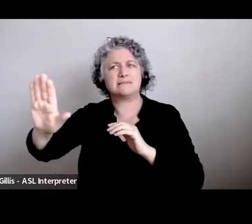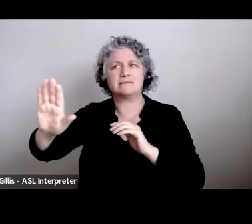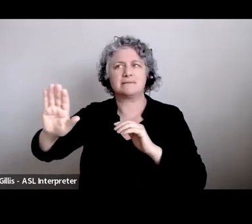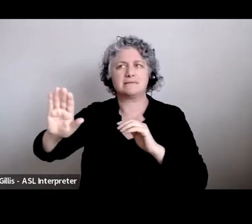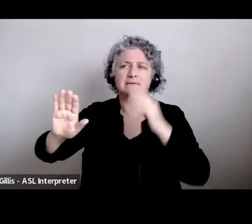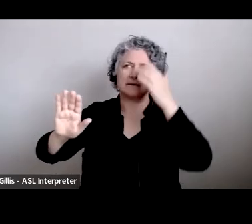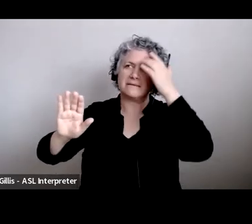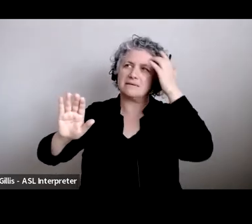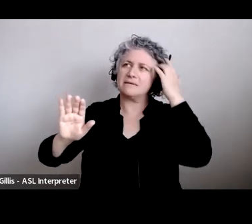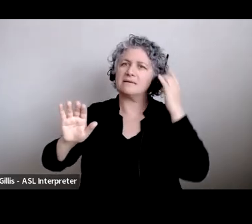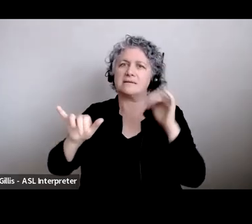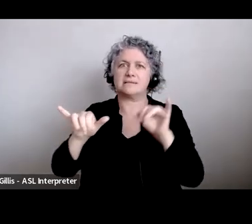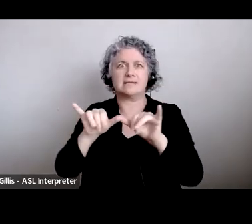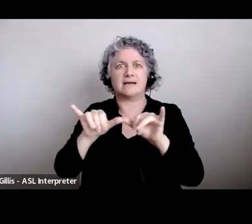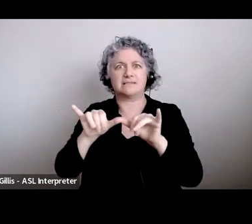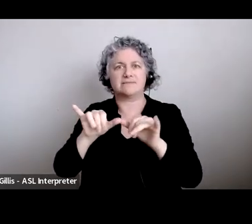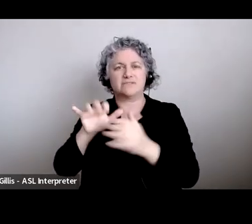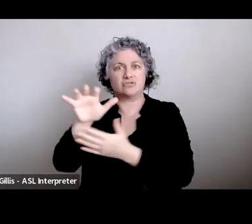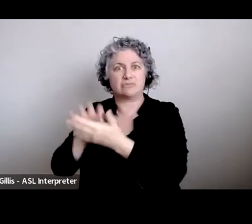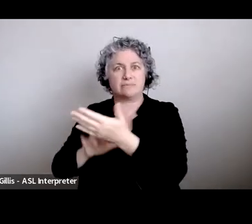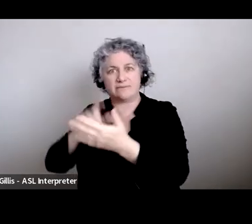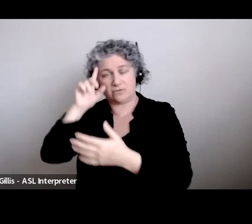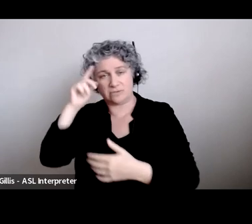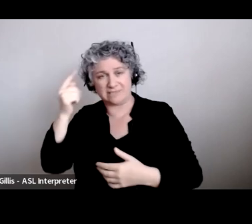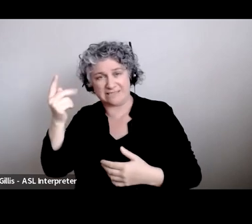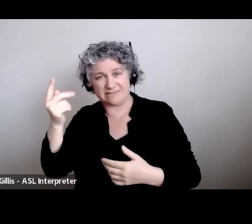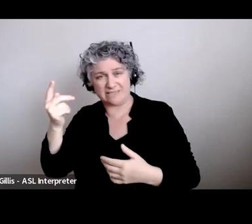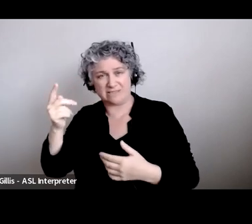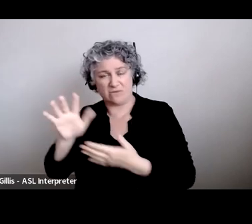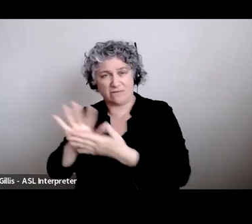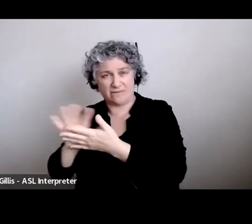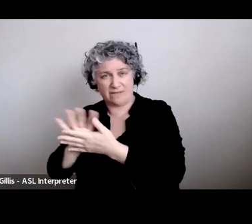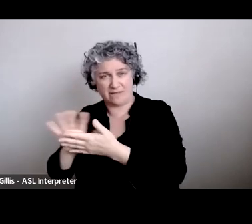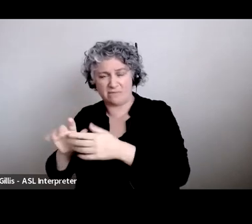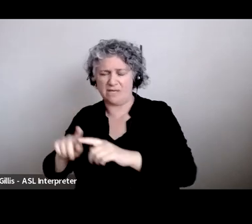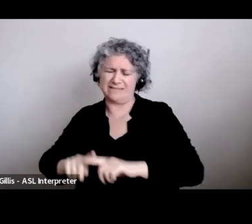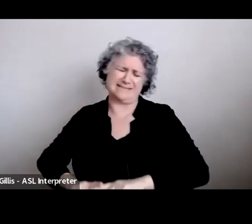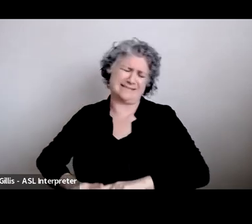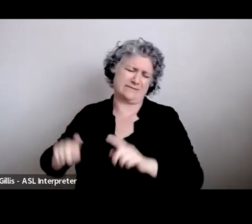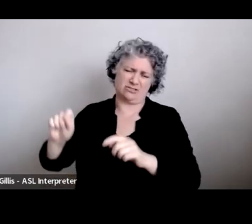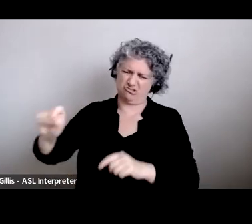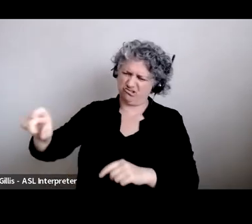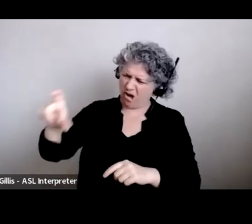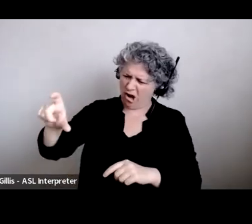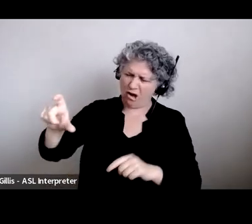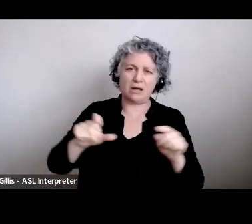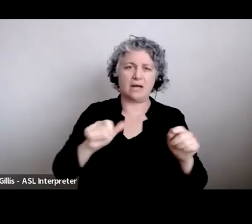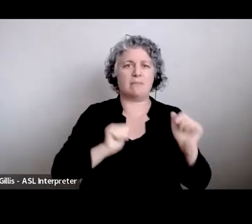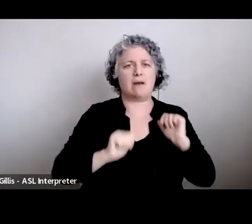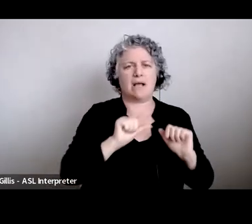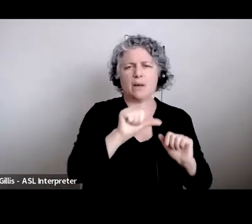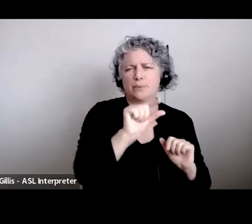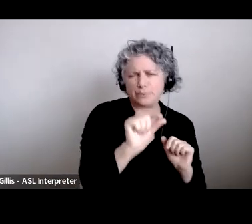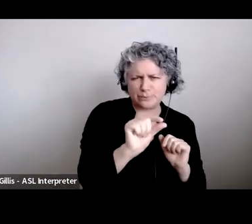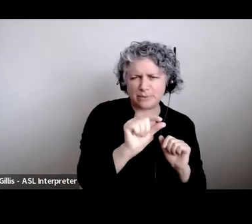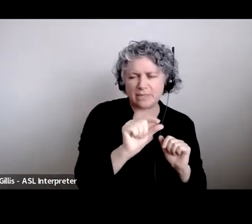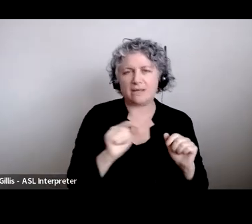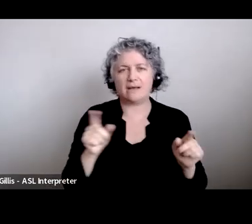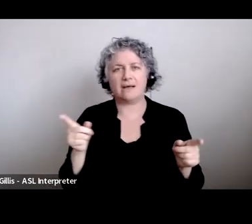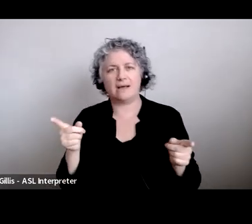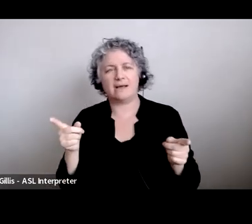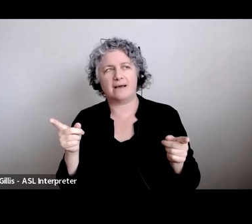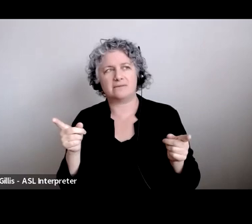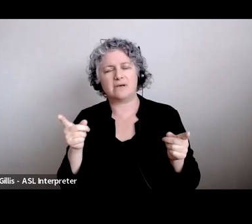the size of a script for a TV or a film is so different from the size of a script for a play most of the time. So I'm curious about